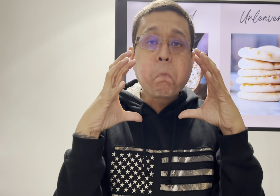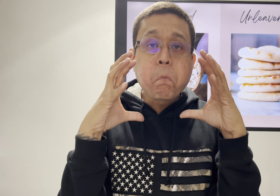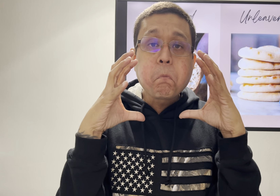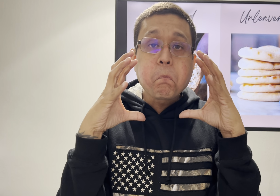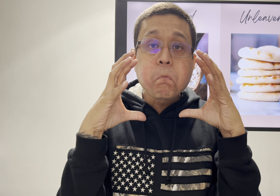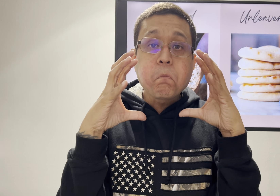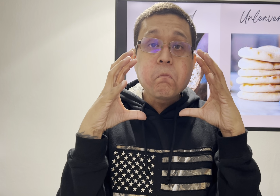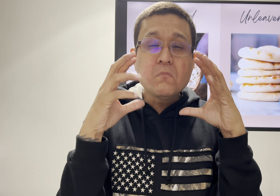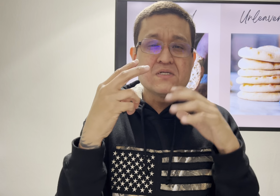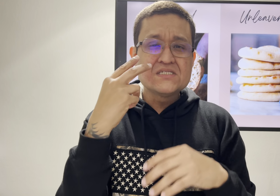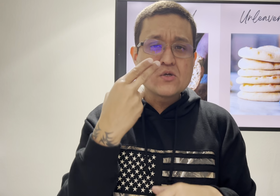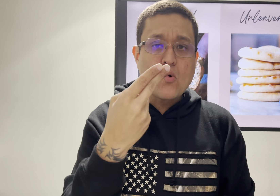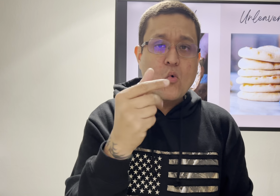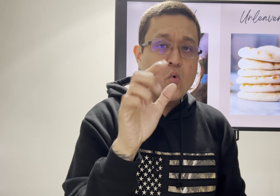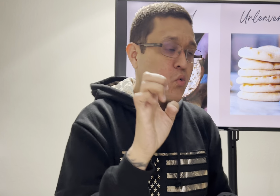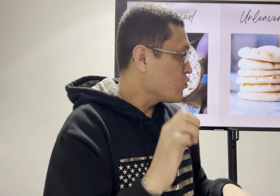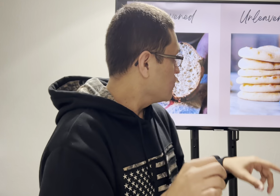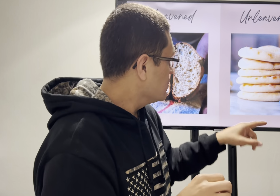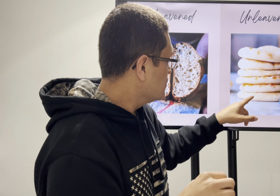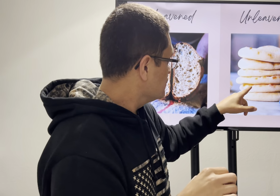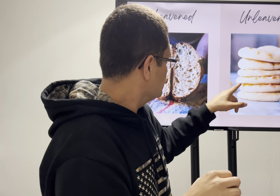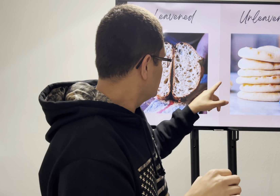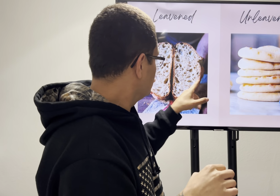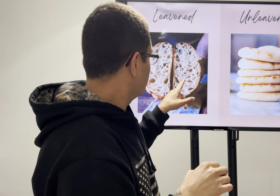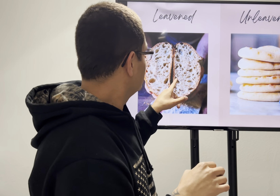Yeast mixed with water and bread will make the bread rise.